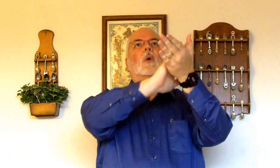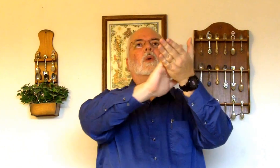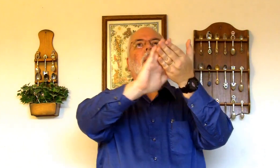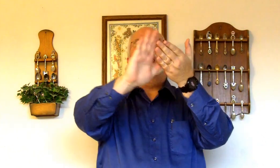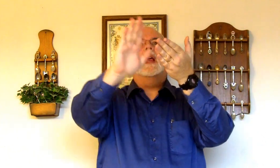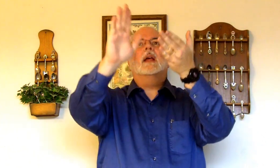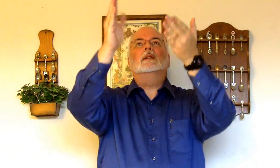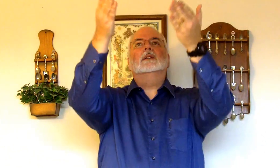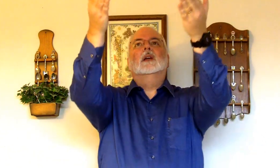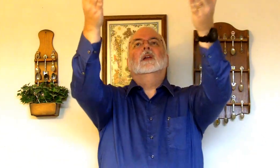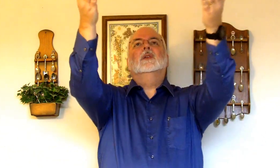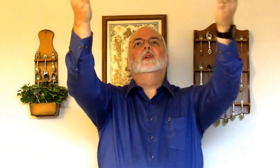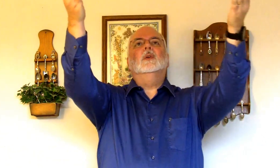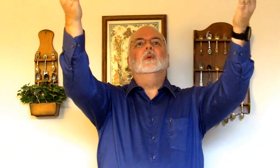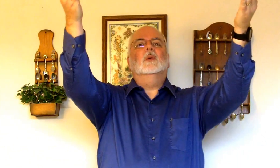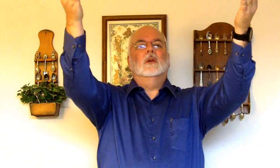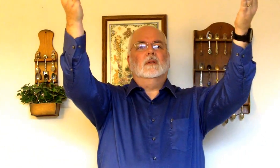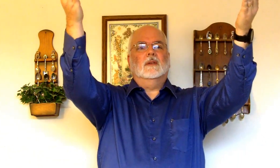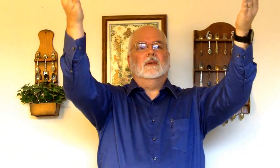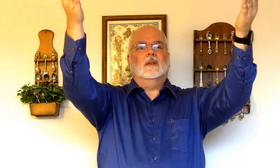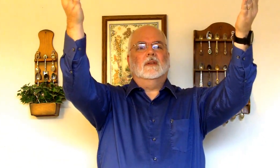holy hands to you